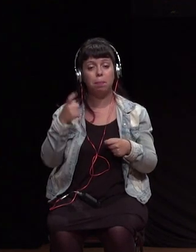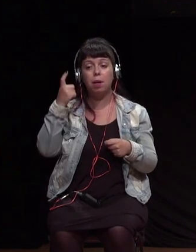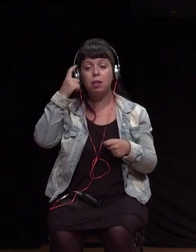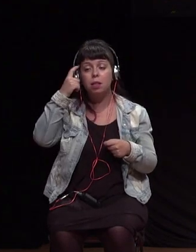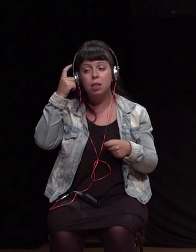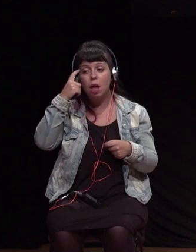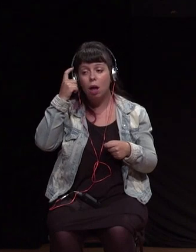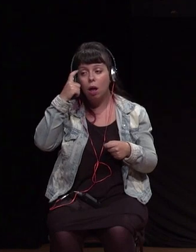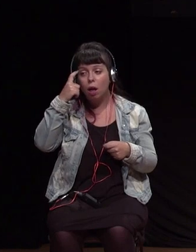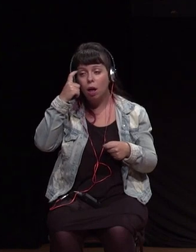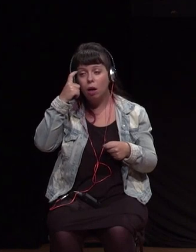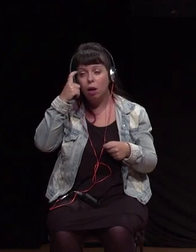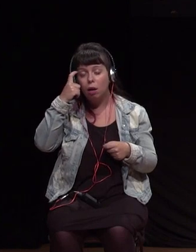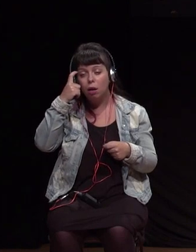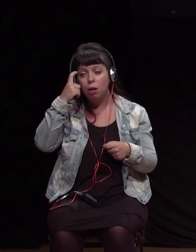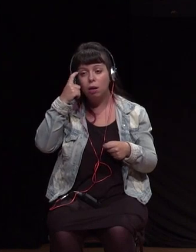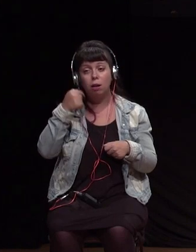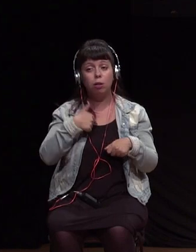should continue.